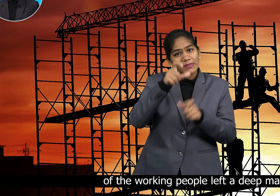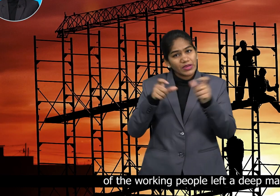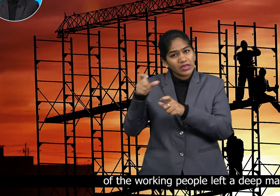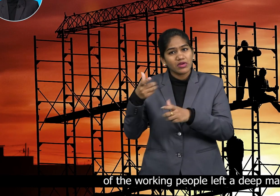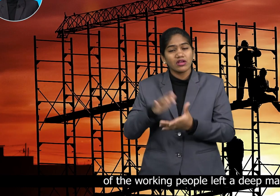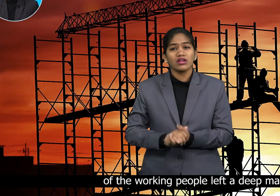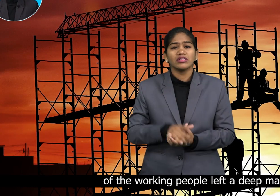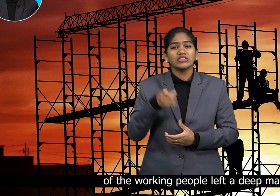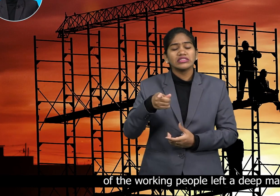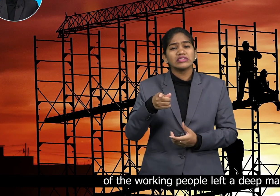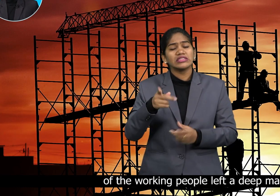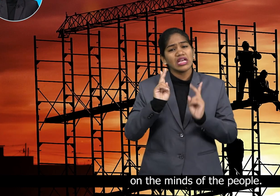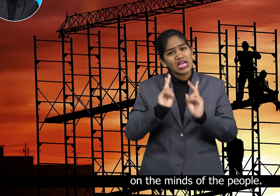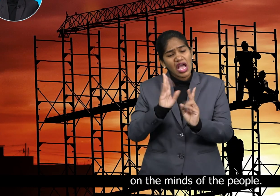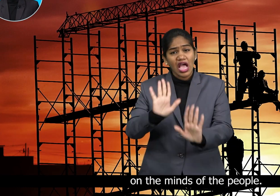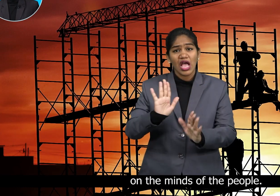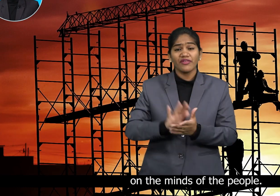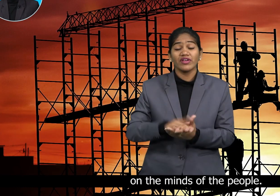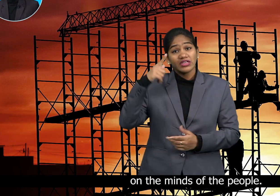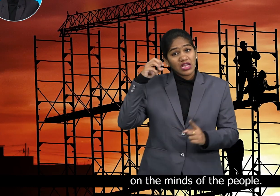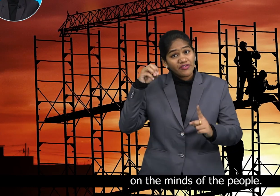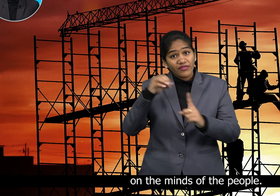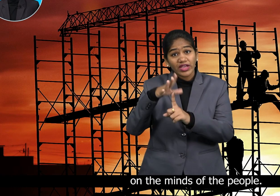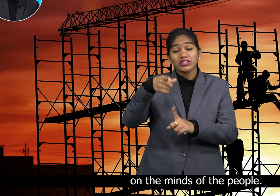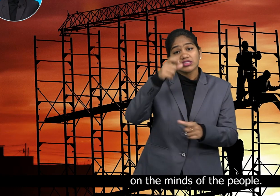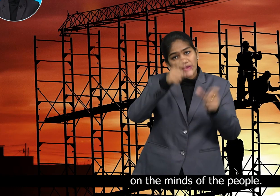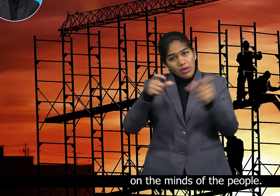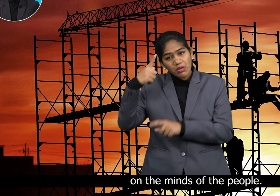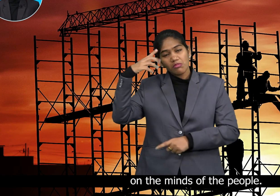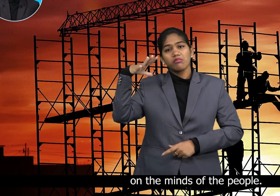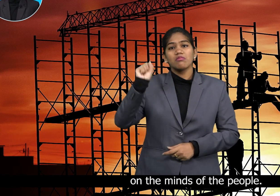a deep mark on the minds of the people.